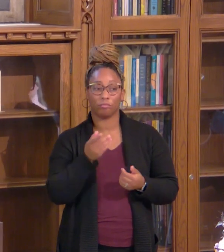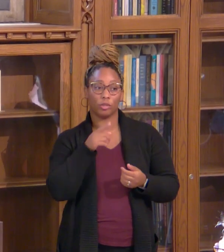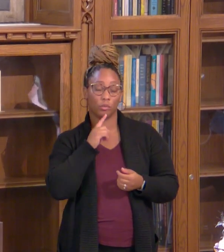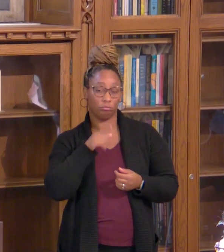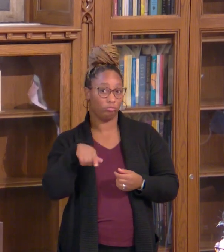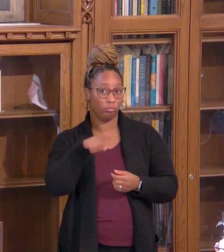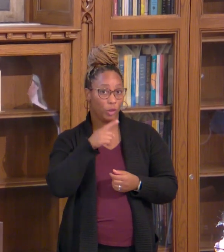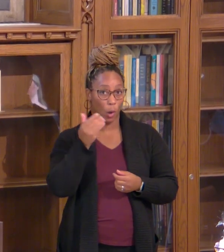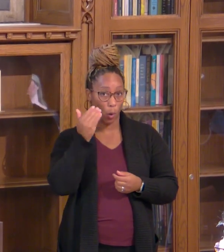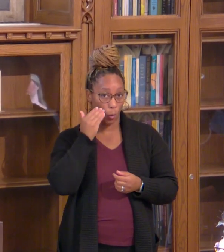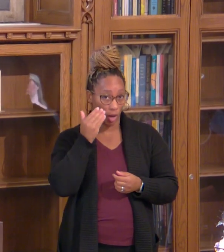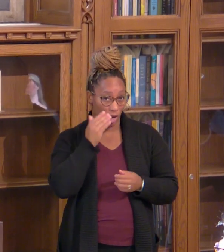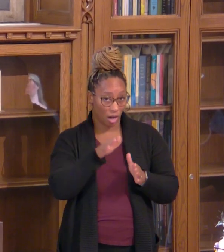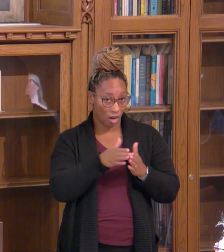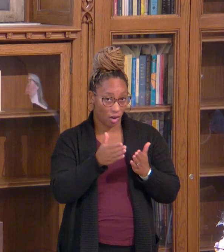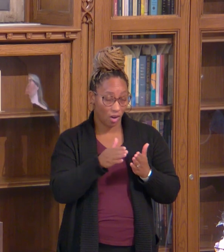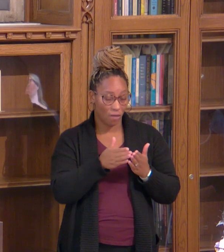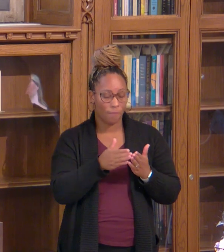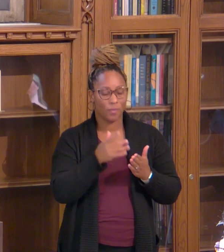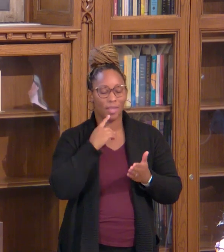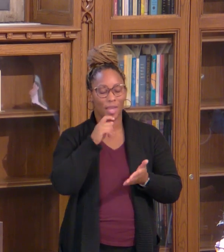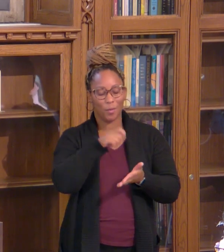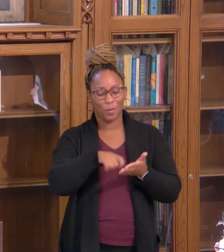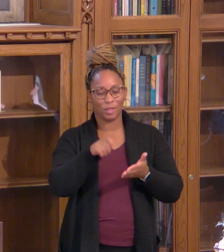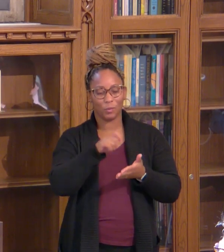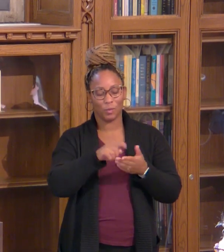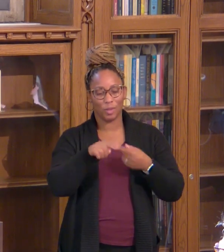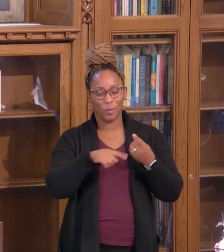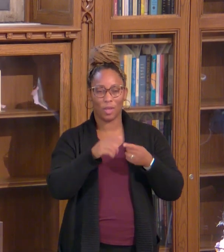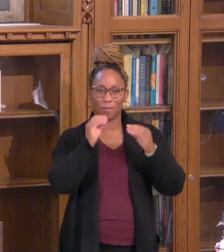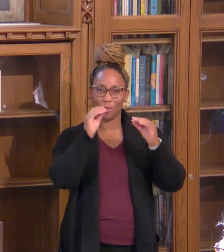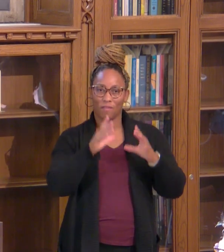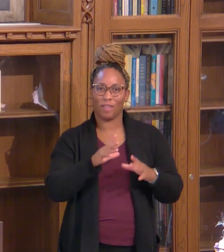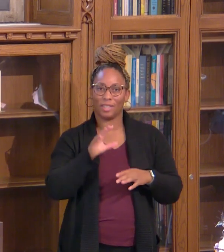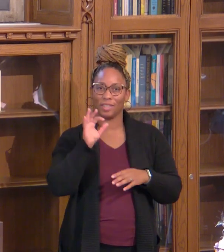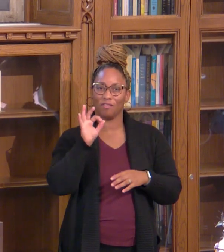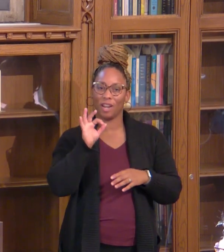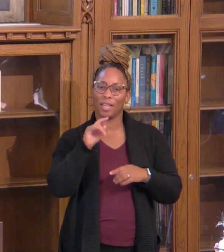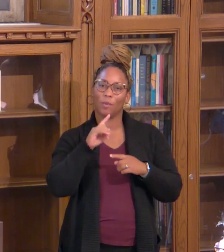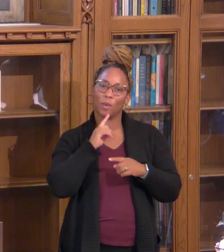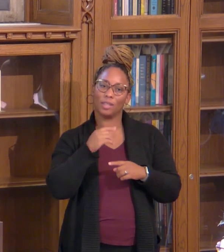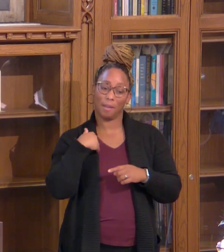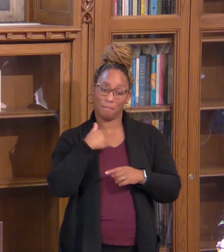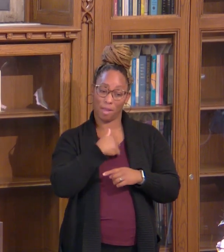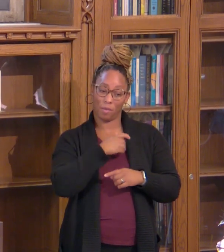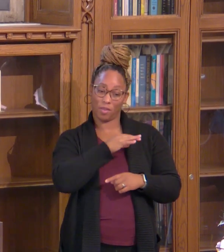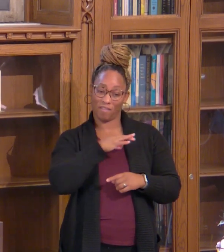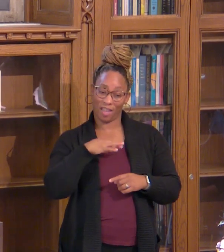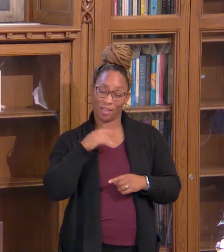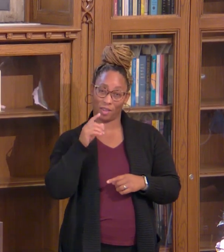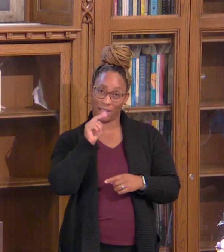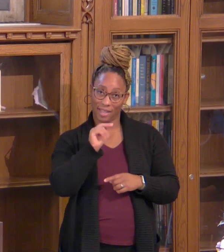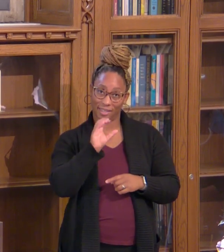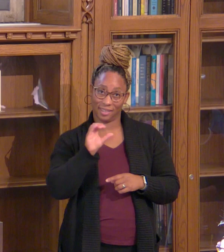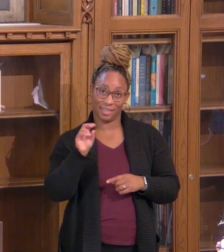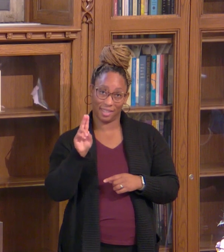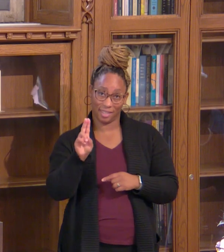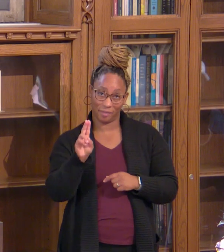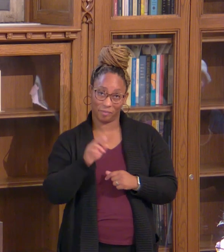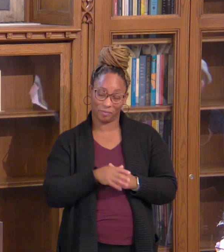From Slavery to fre Freedom was written when Professor Franklin was a member of The Faculty at